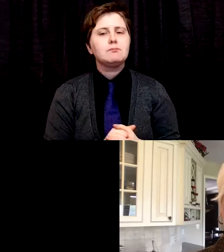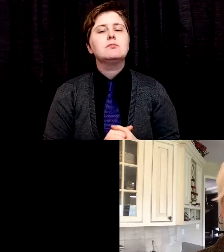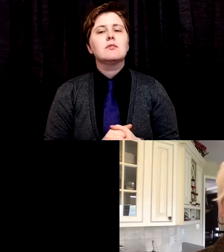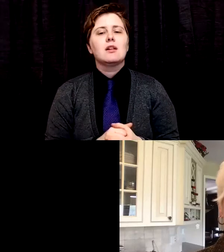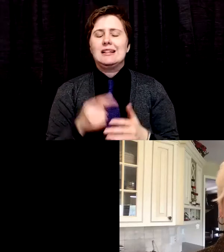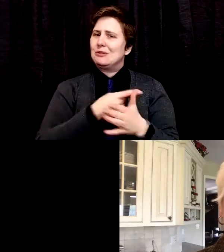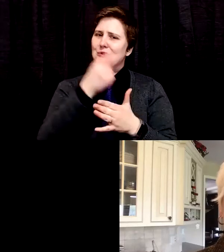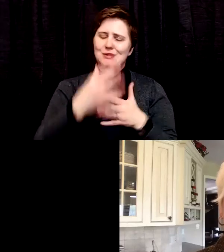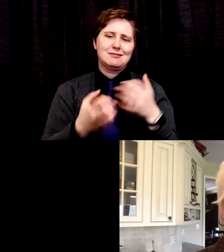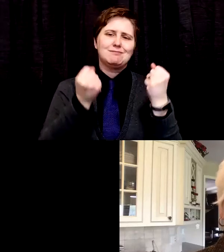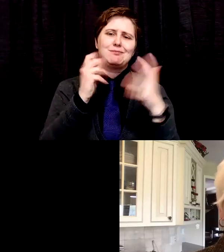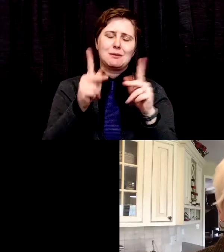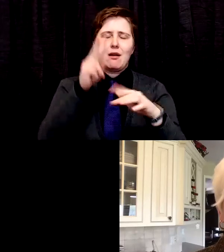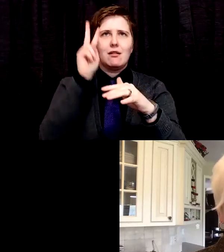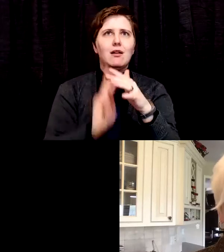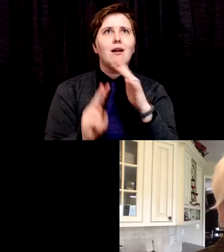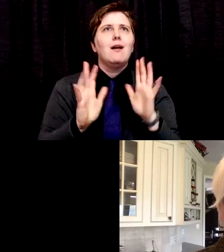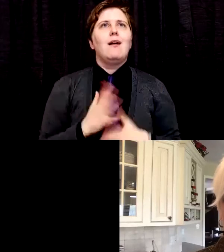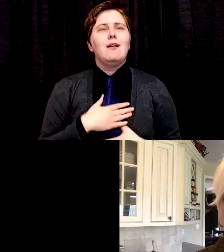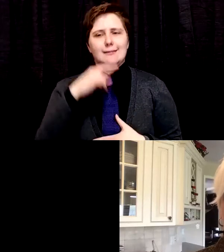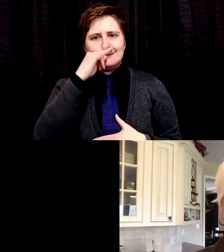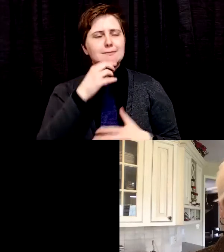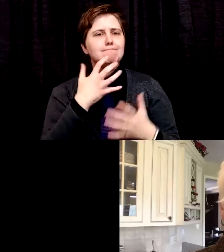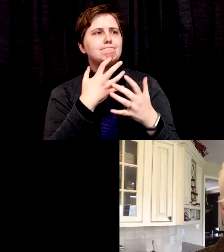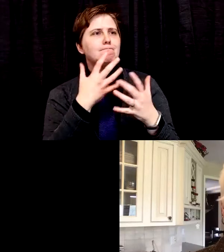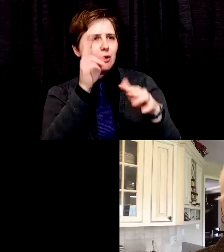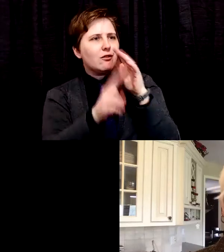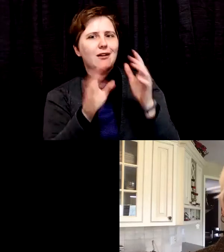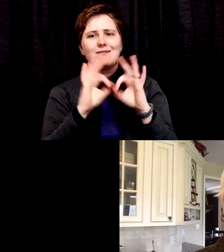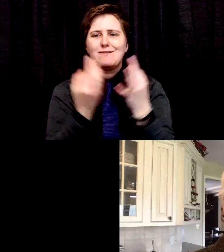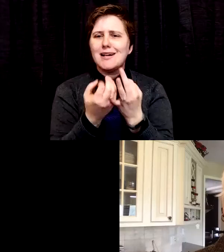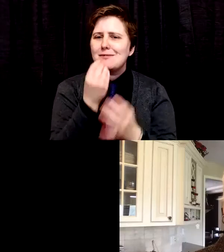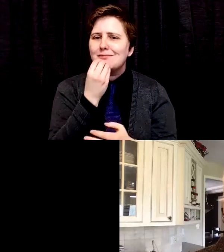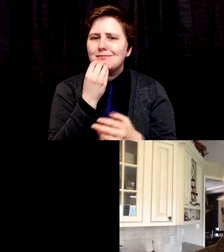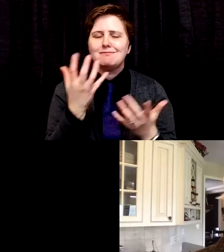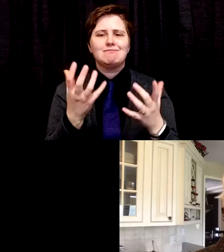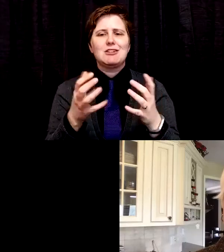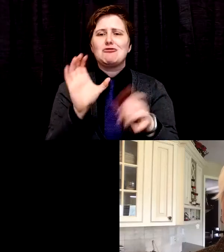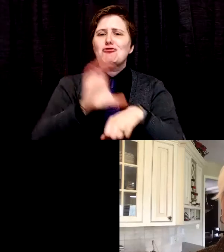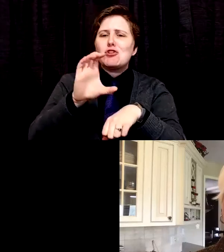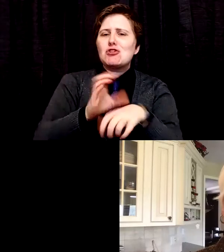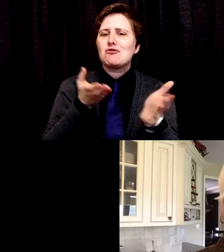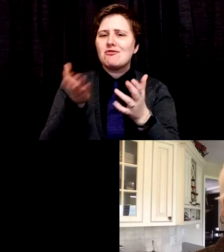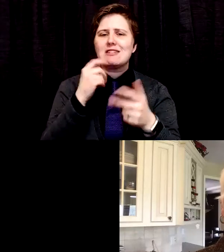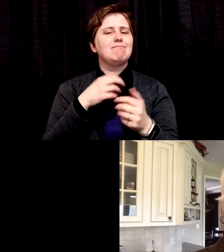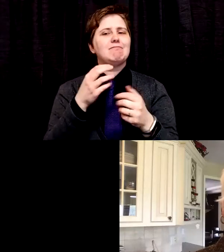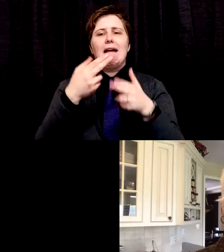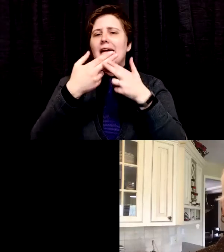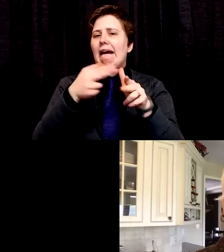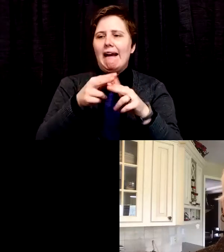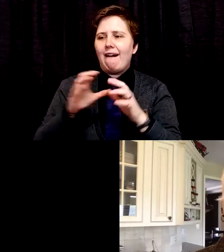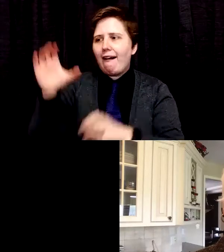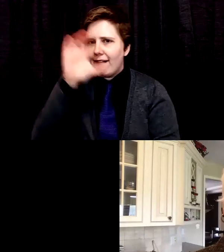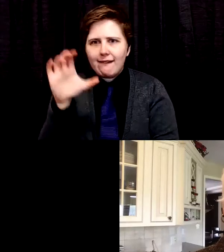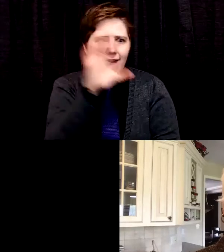a weekend a lot of folks look forward to, the kids look forward to, with family dinners and church services and egg hunts